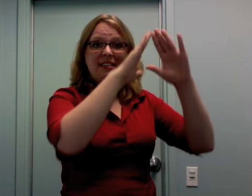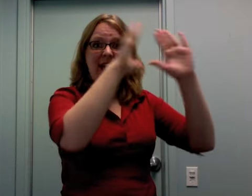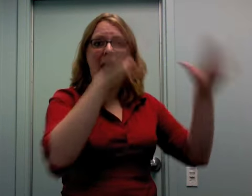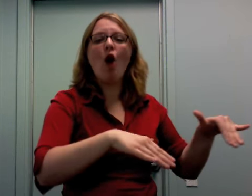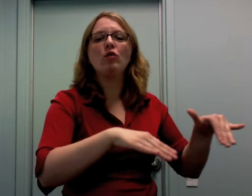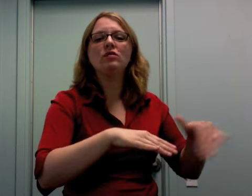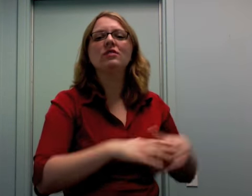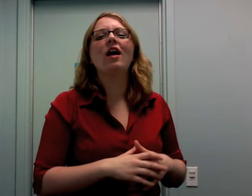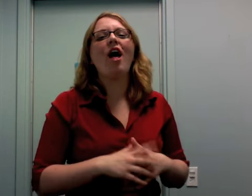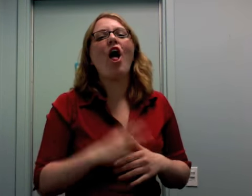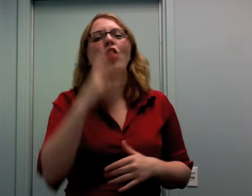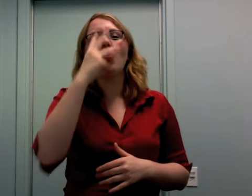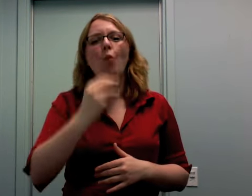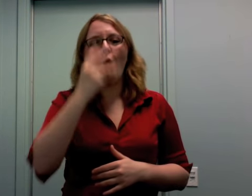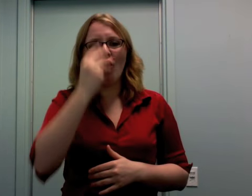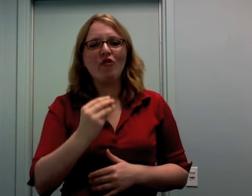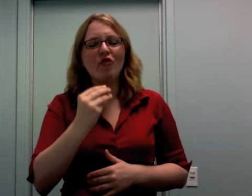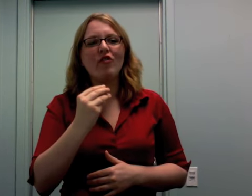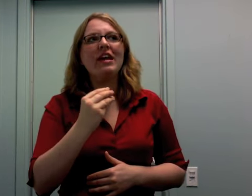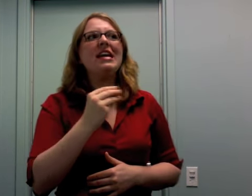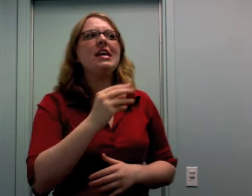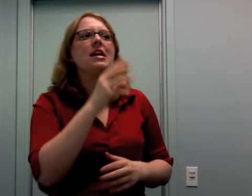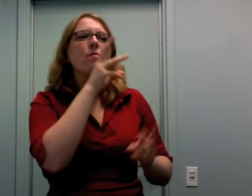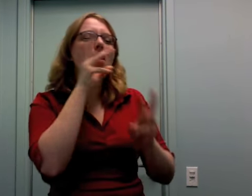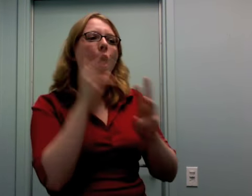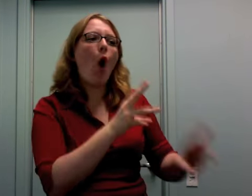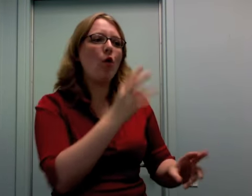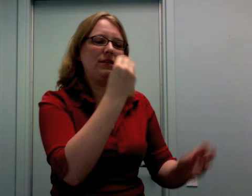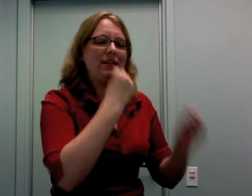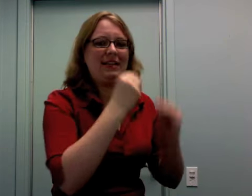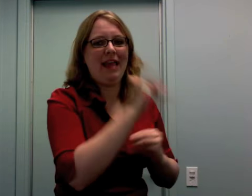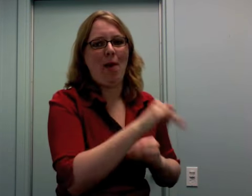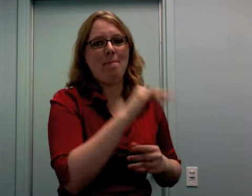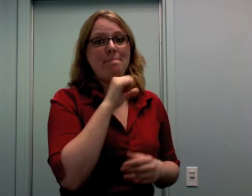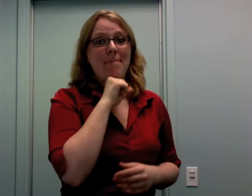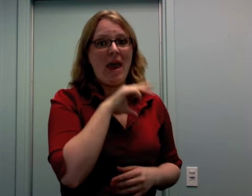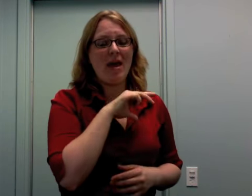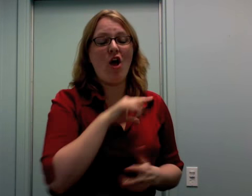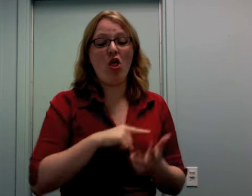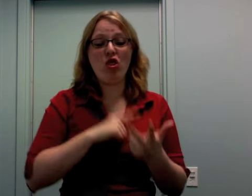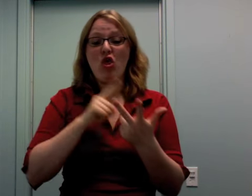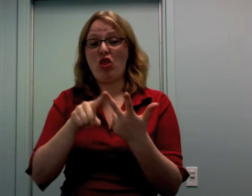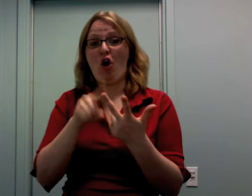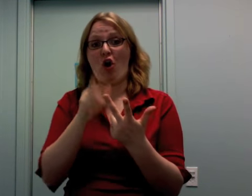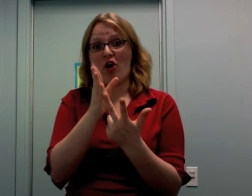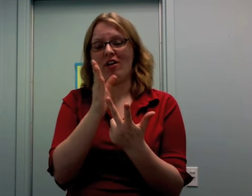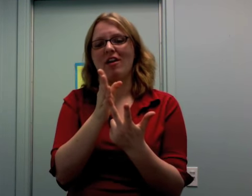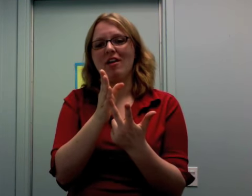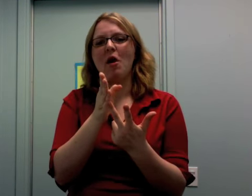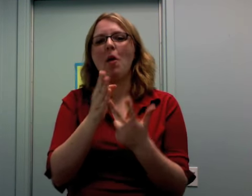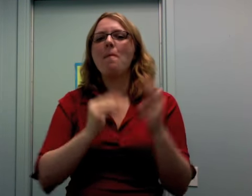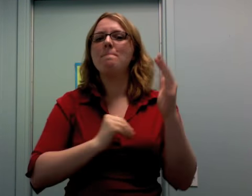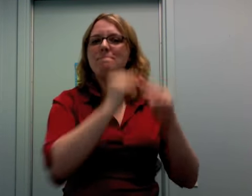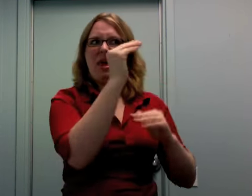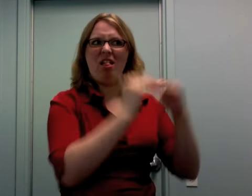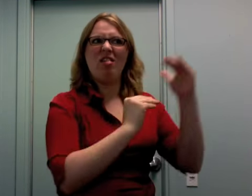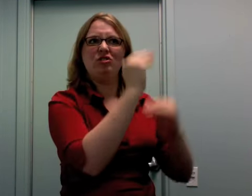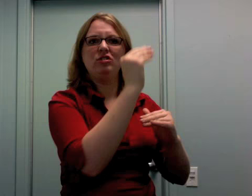2, builds his house out of sturdy bricks. The wolf comes along thinking to have another pig for dinner, but